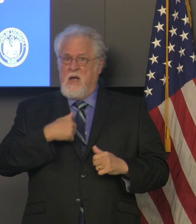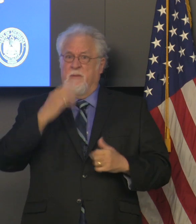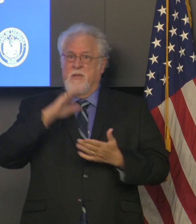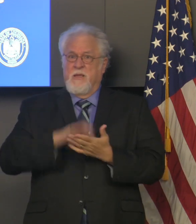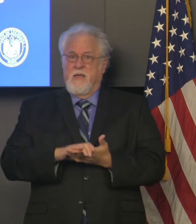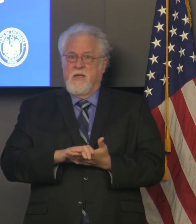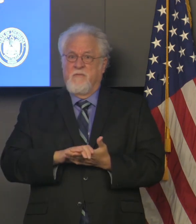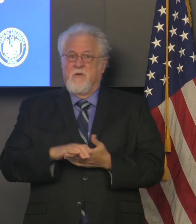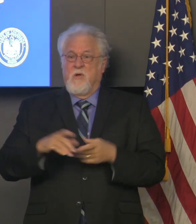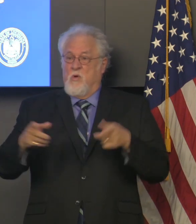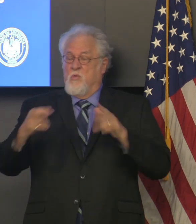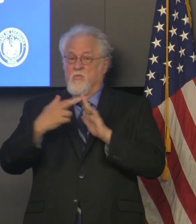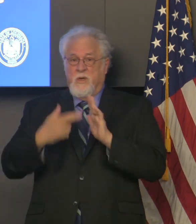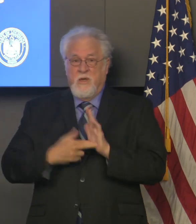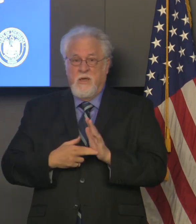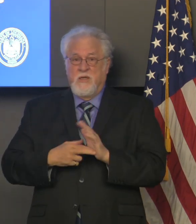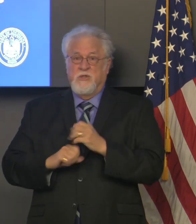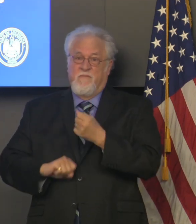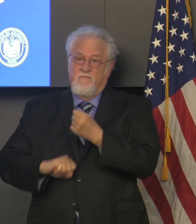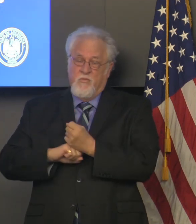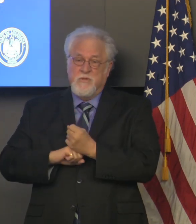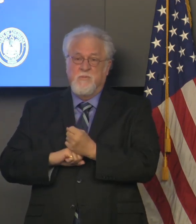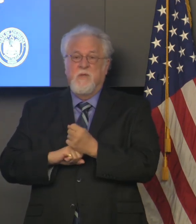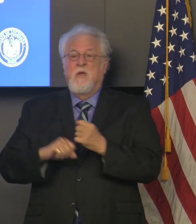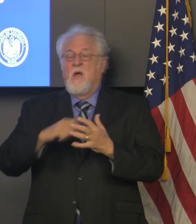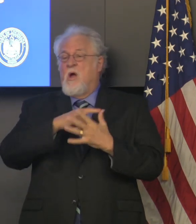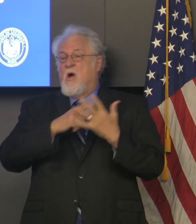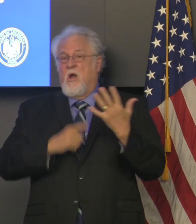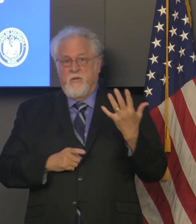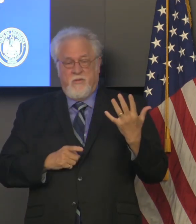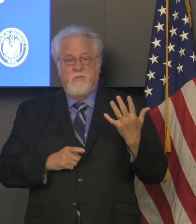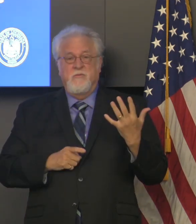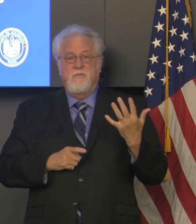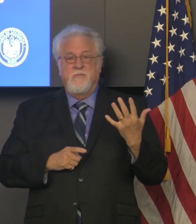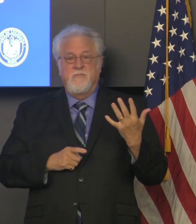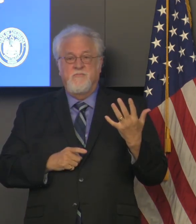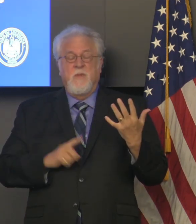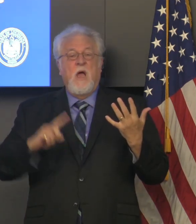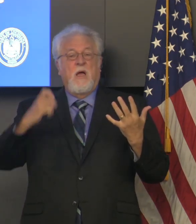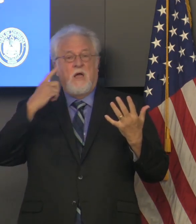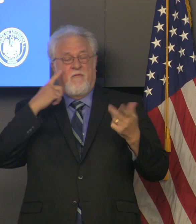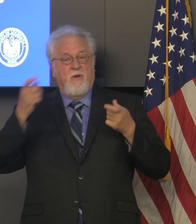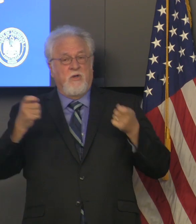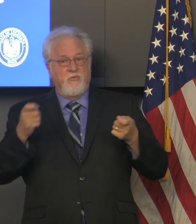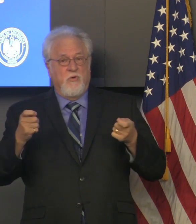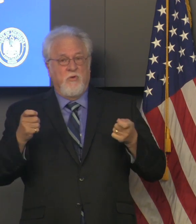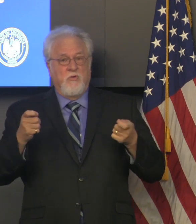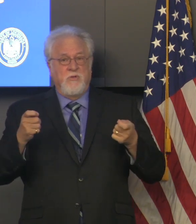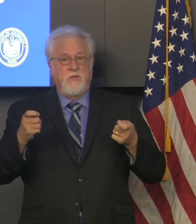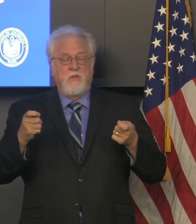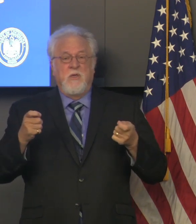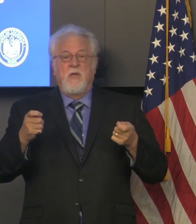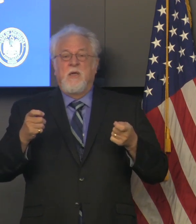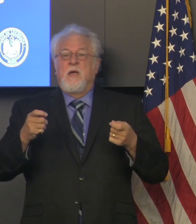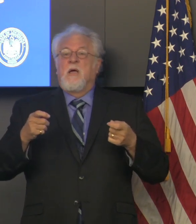believe regulations and enforcements and all of these type of government controls that keep the right kind of order, it works better when